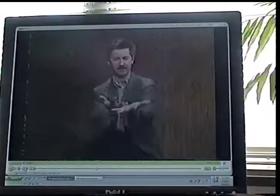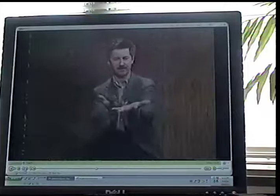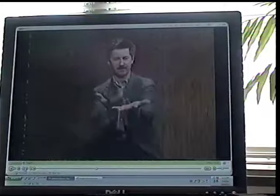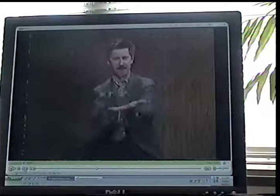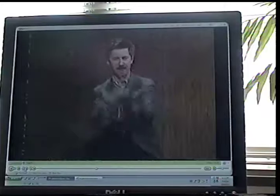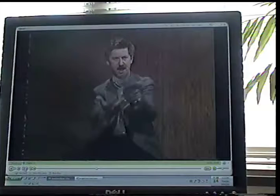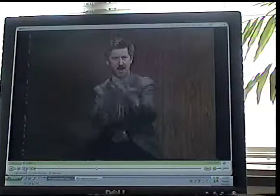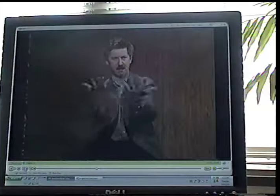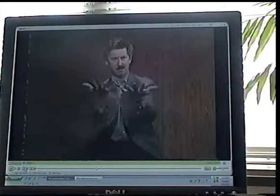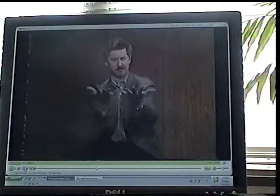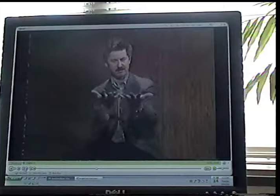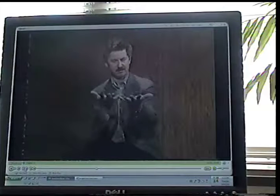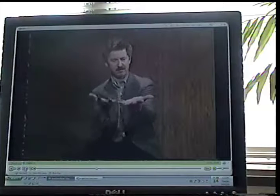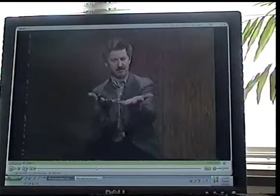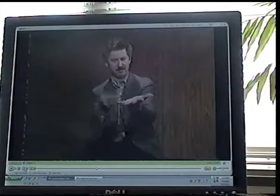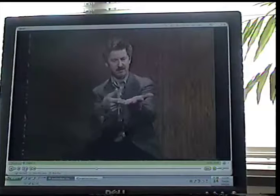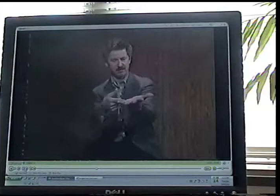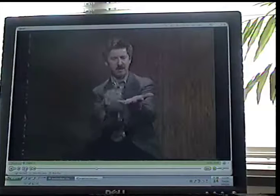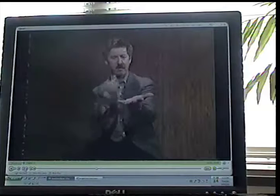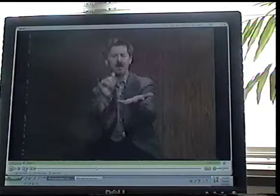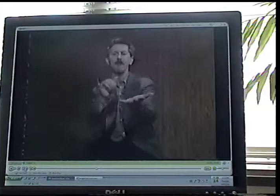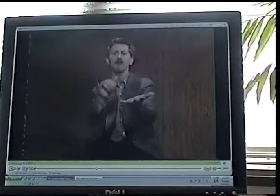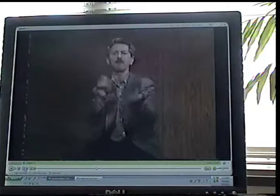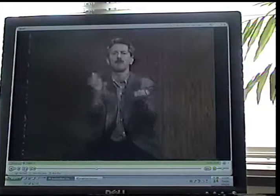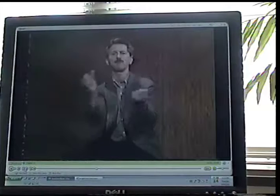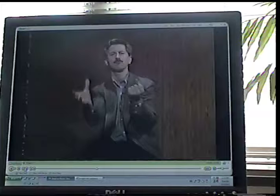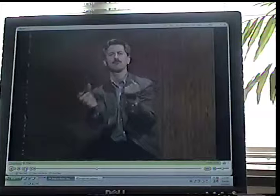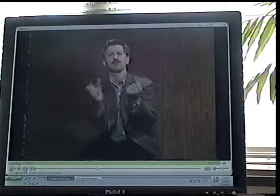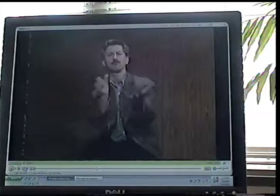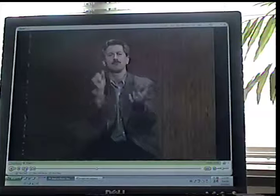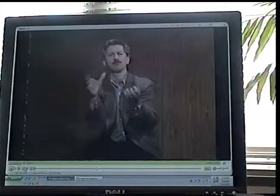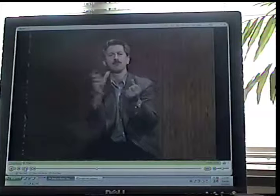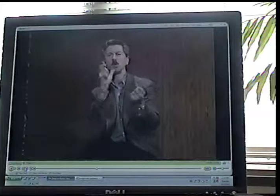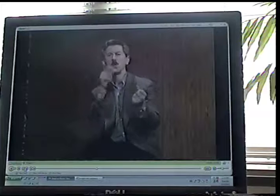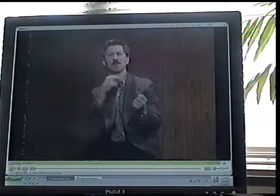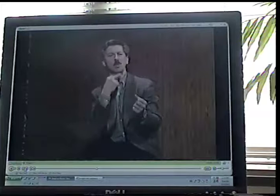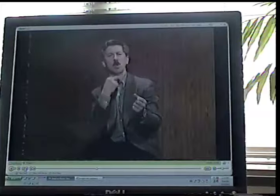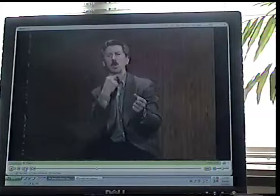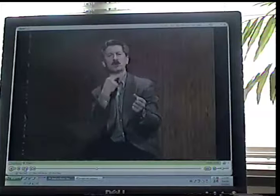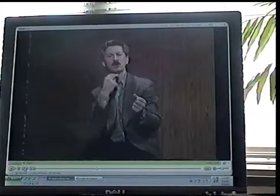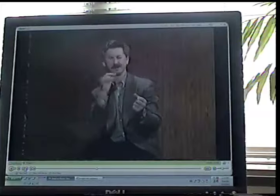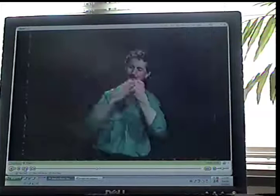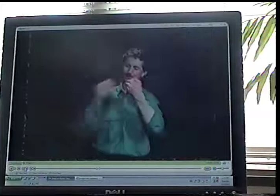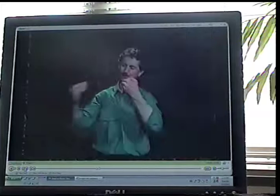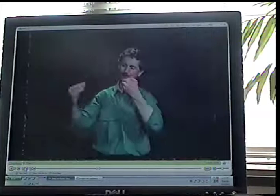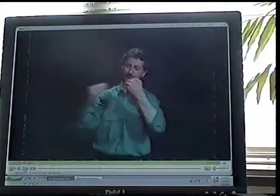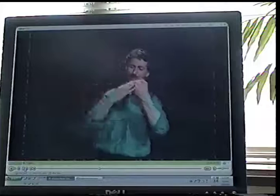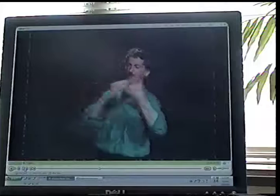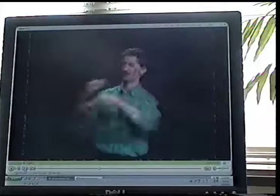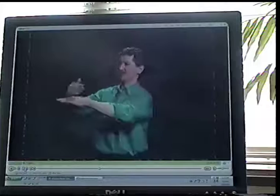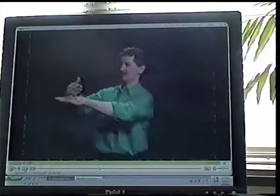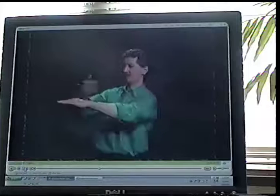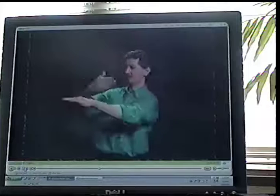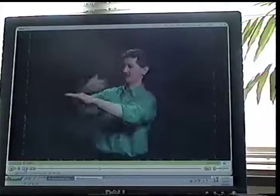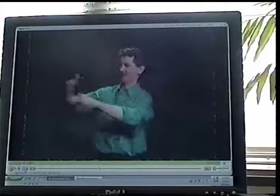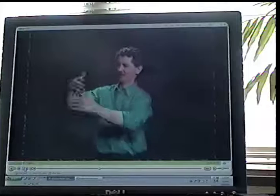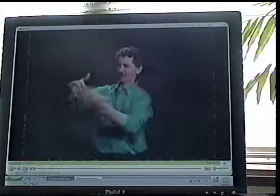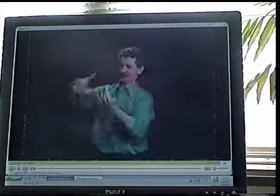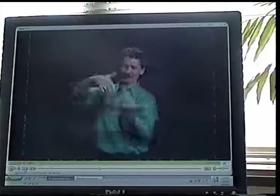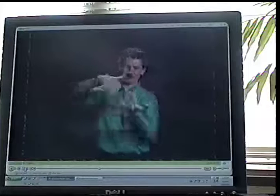this forceful expression, which is the sign for poetry in ASL, that last sign that he made. This is sunlight through the window, and how